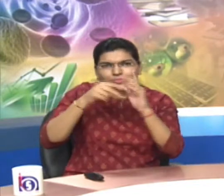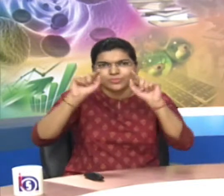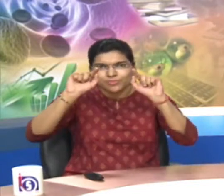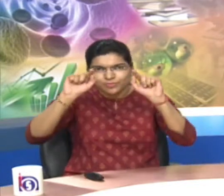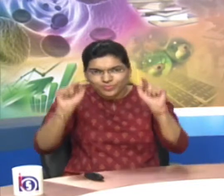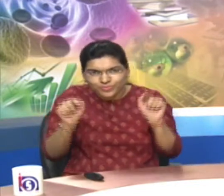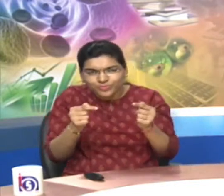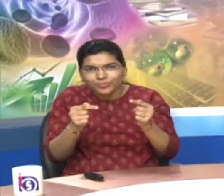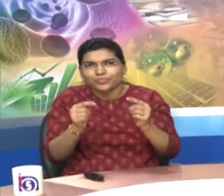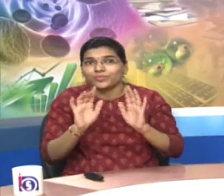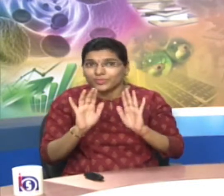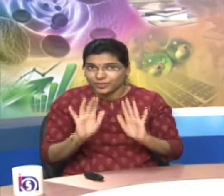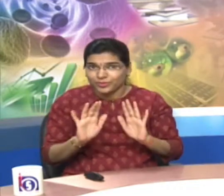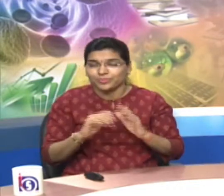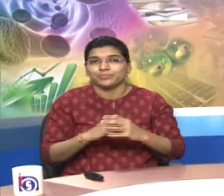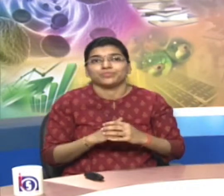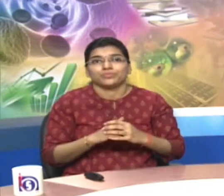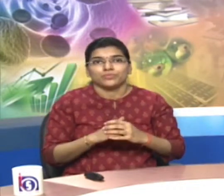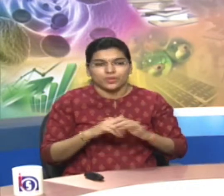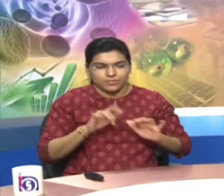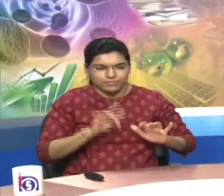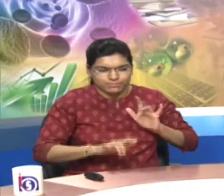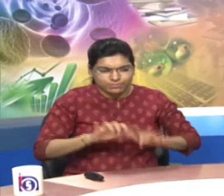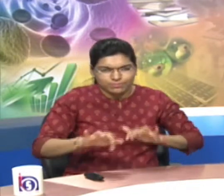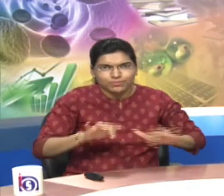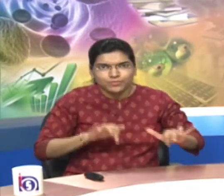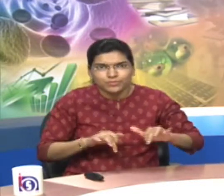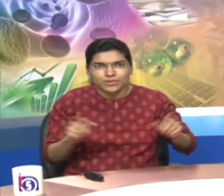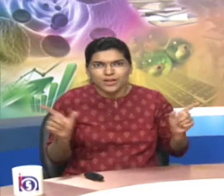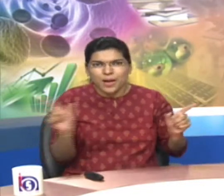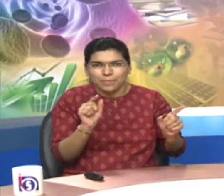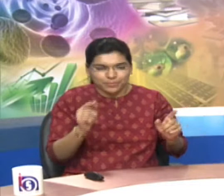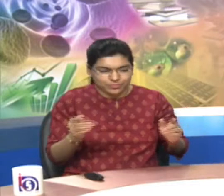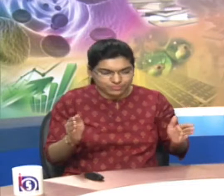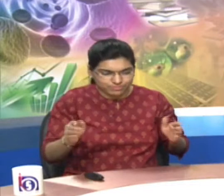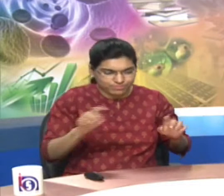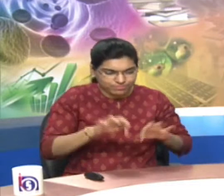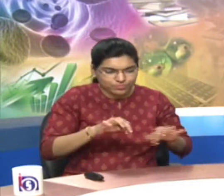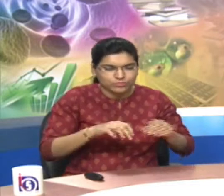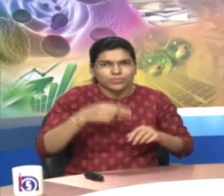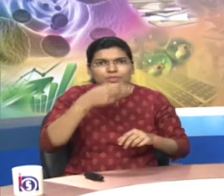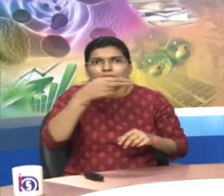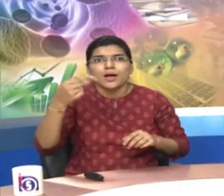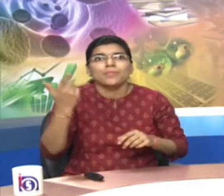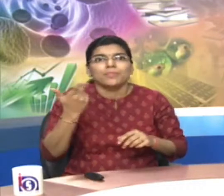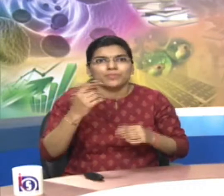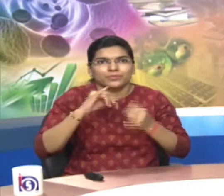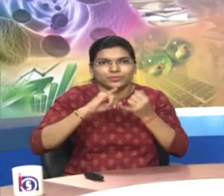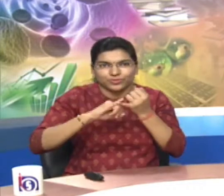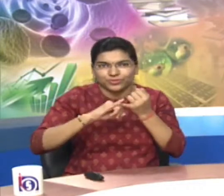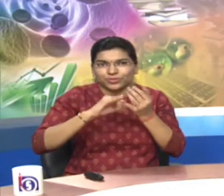Also, we learned about comma, different types of commas, and the shortcut keyboard